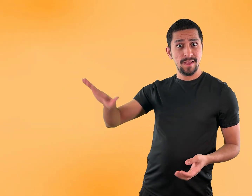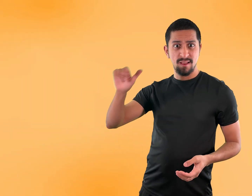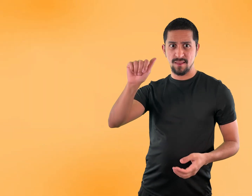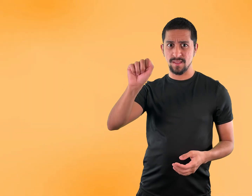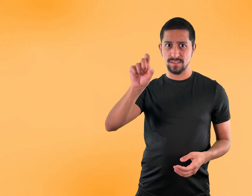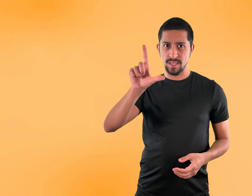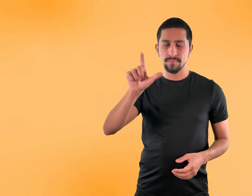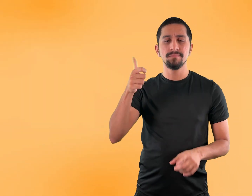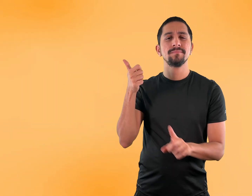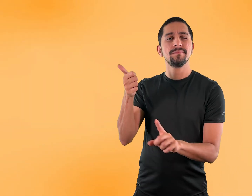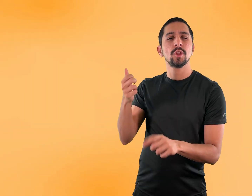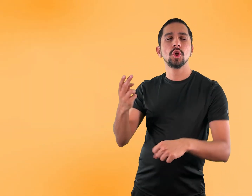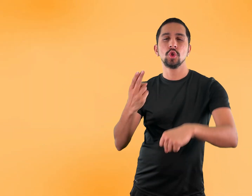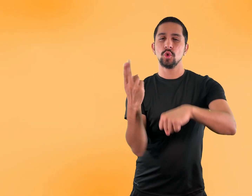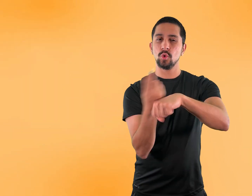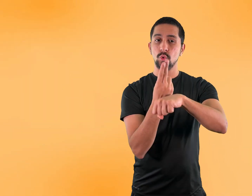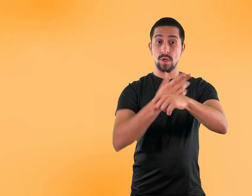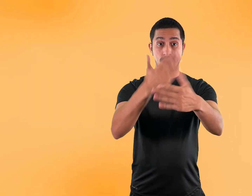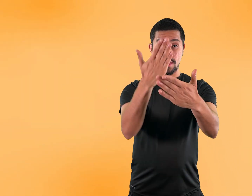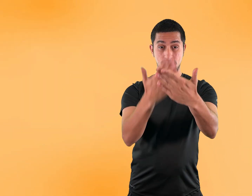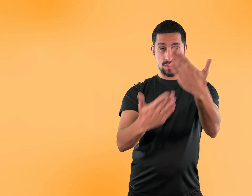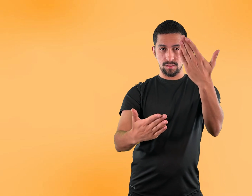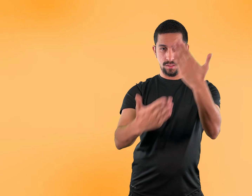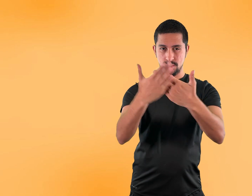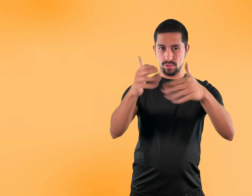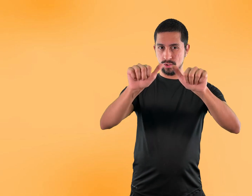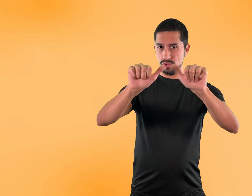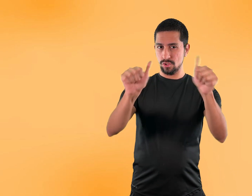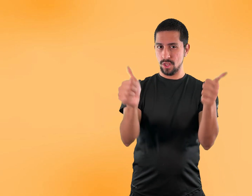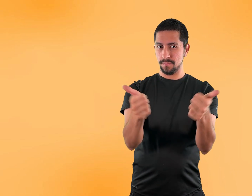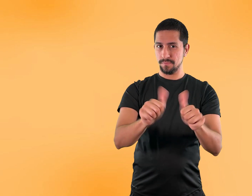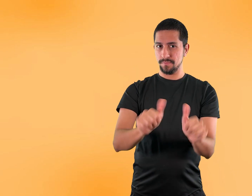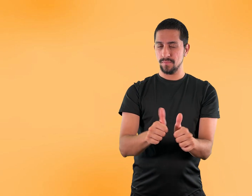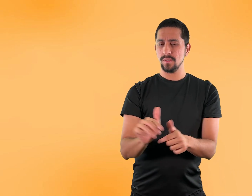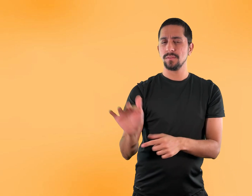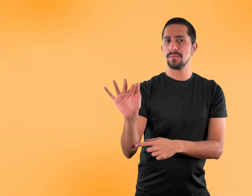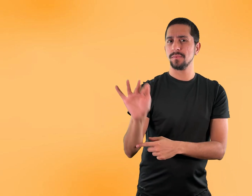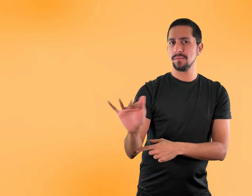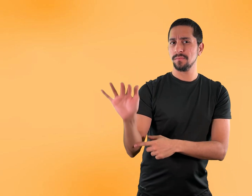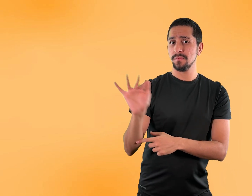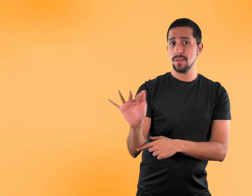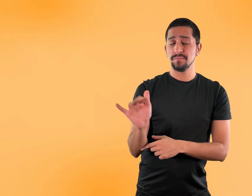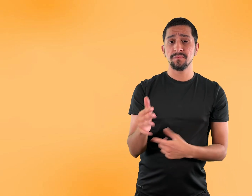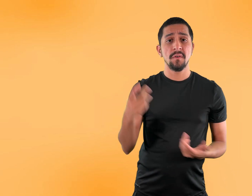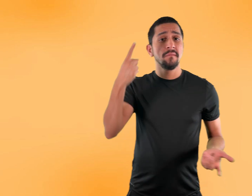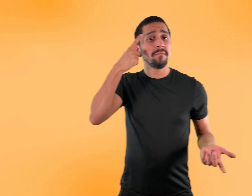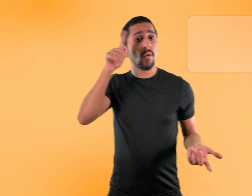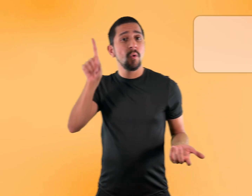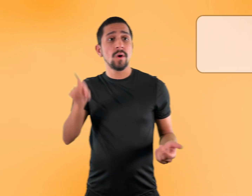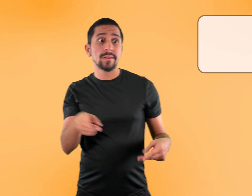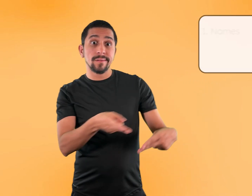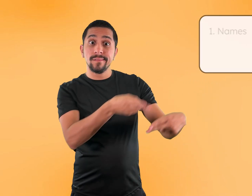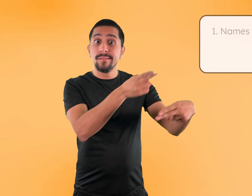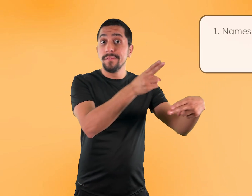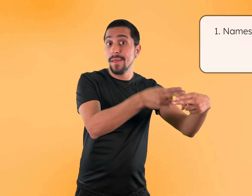Fingerspelling in ASL uses hand shapes to spell out